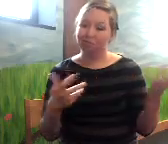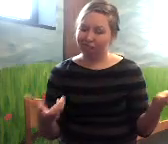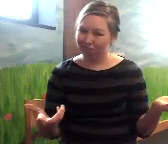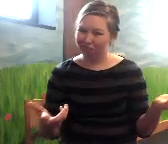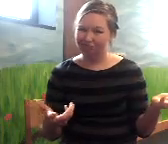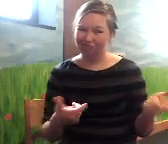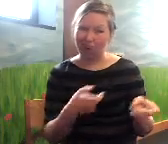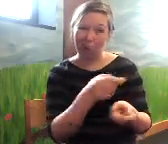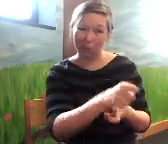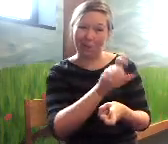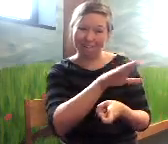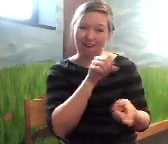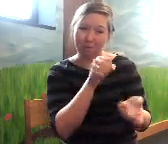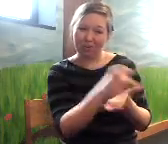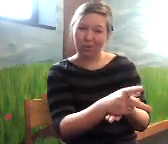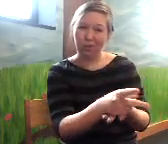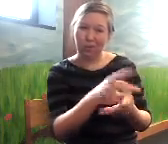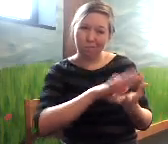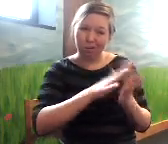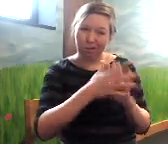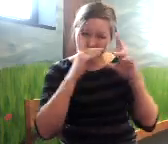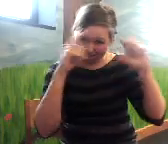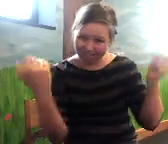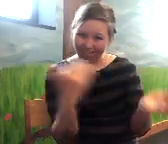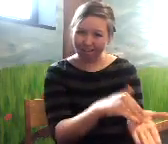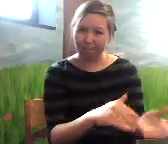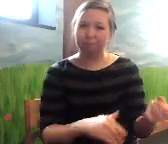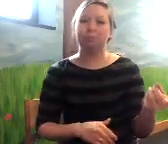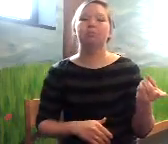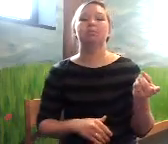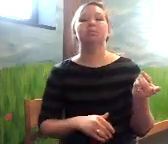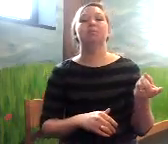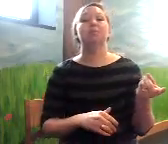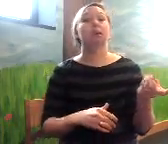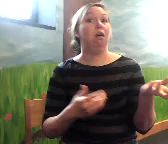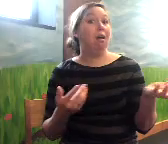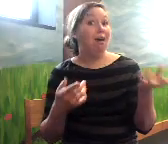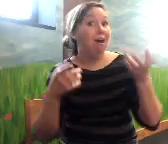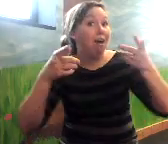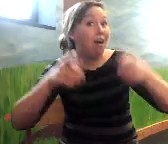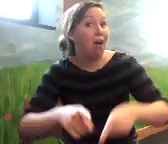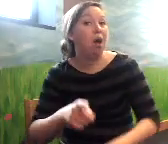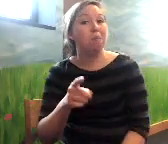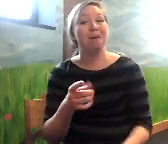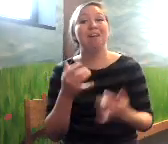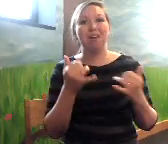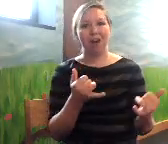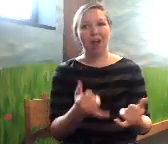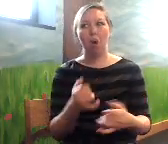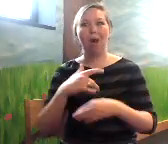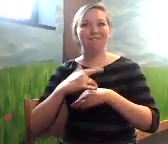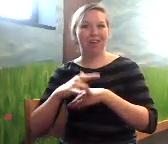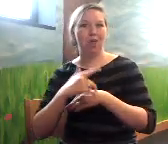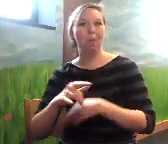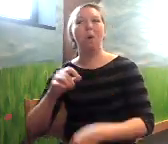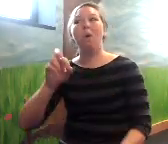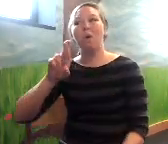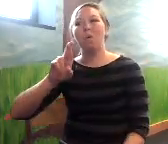politics, and run for the presidency in 1968 and win. Okay,